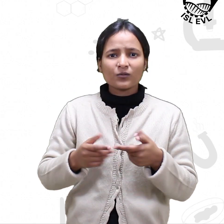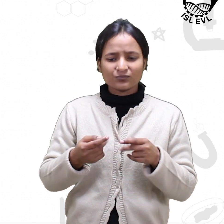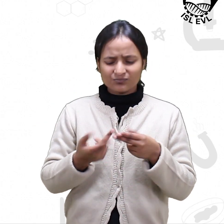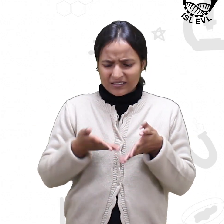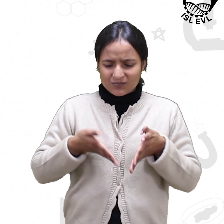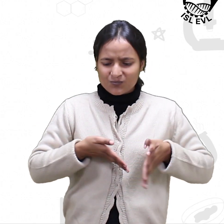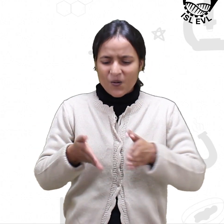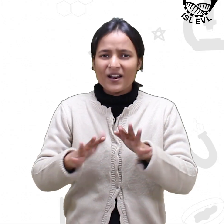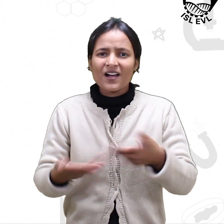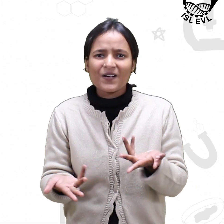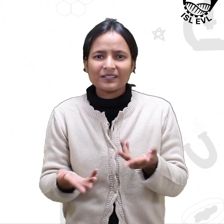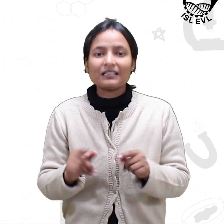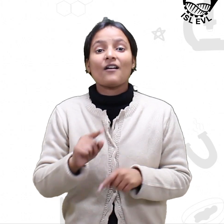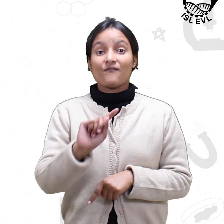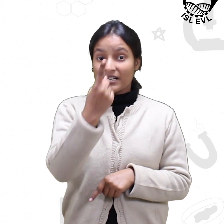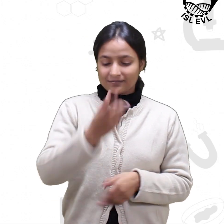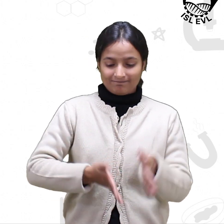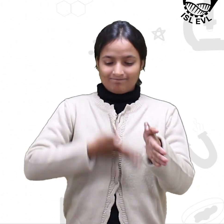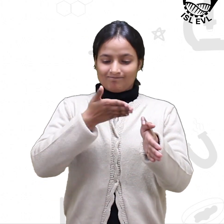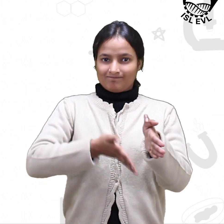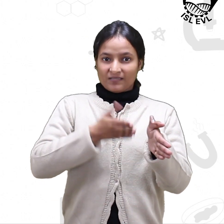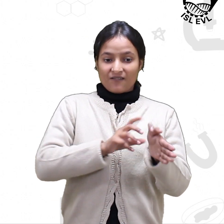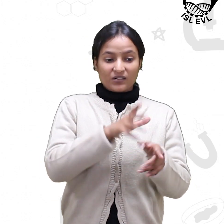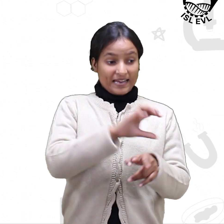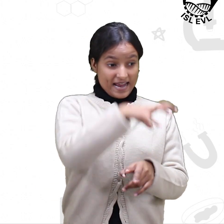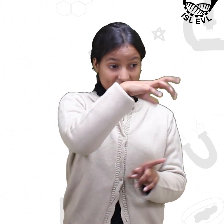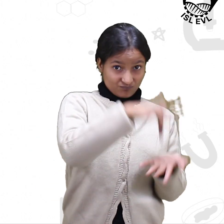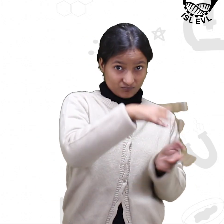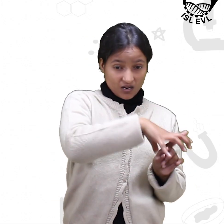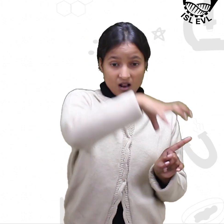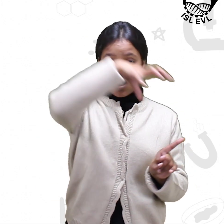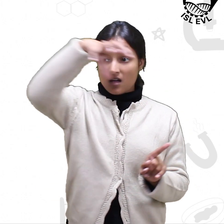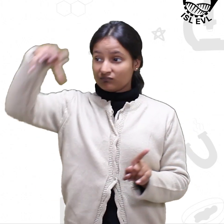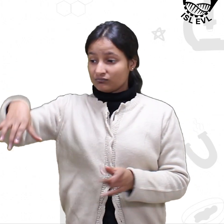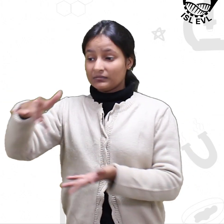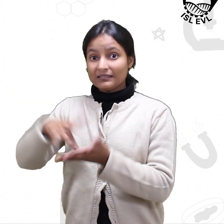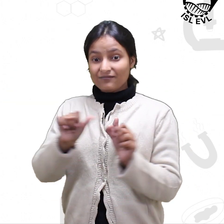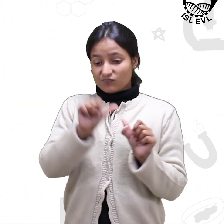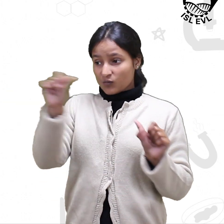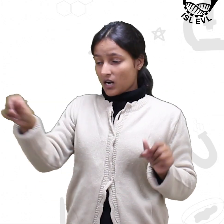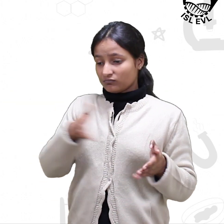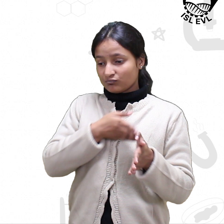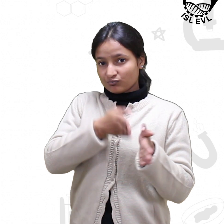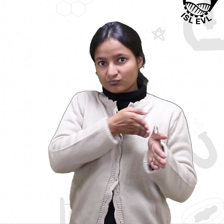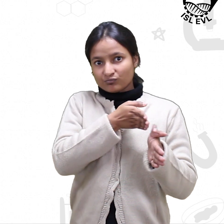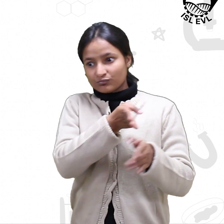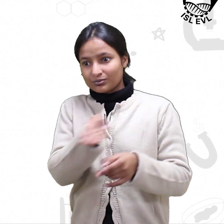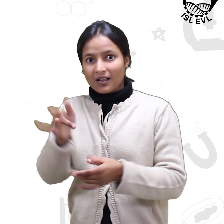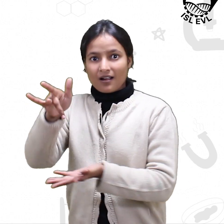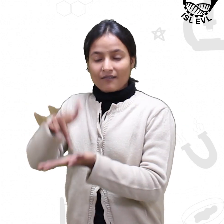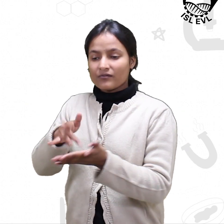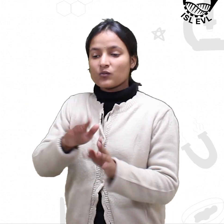big distance by train to enter your city. And then to get closer to your house, it comes by a